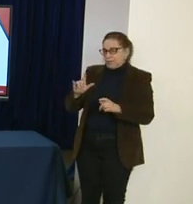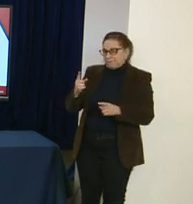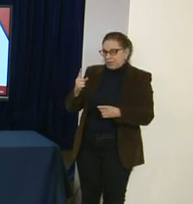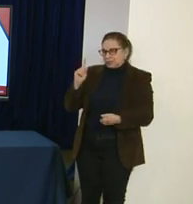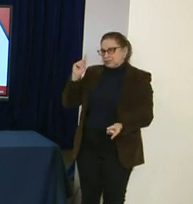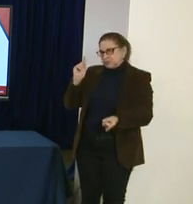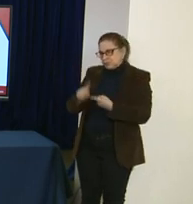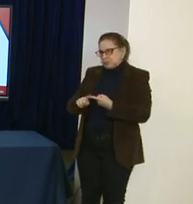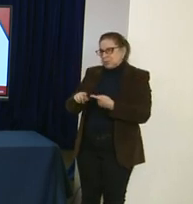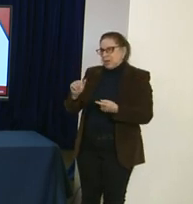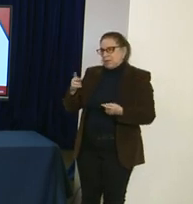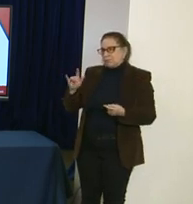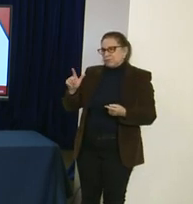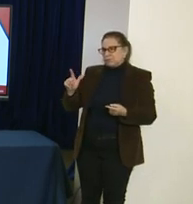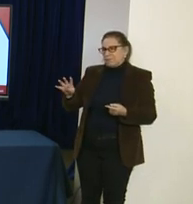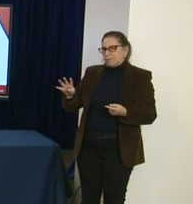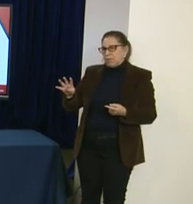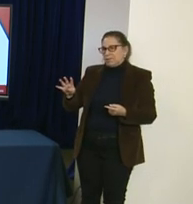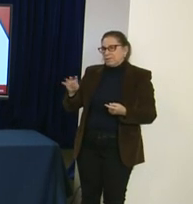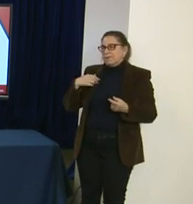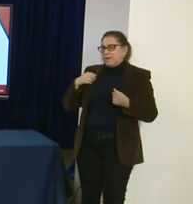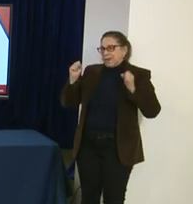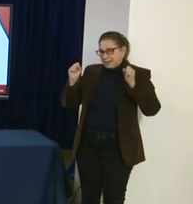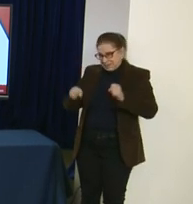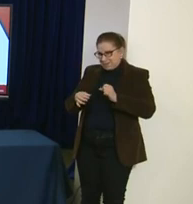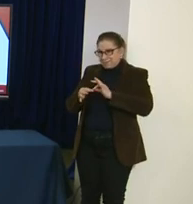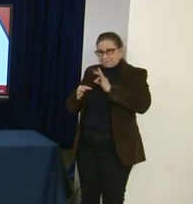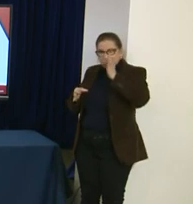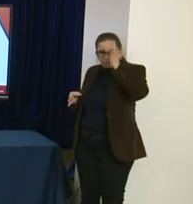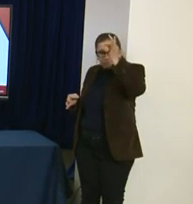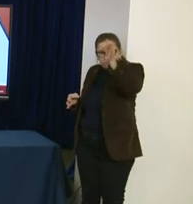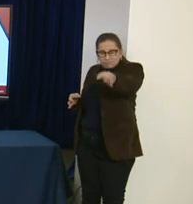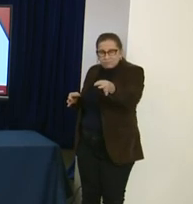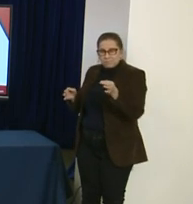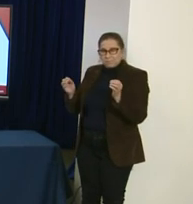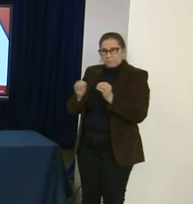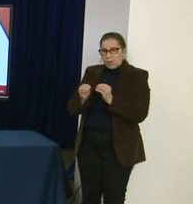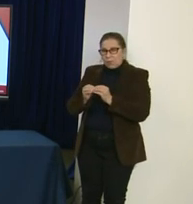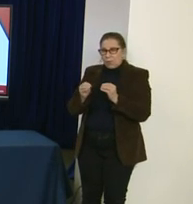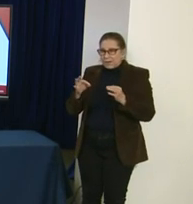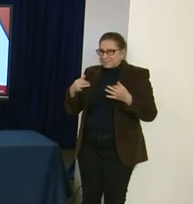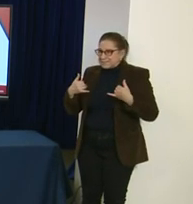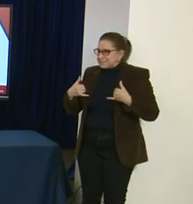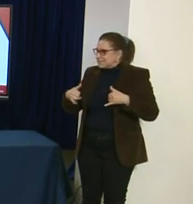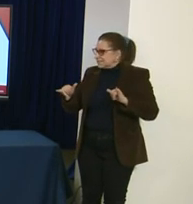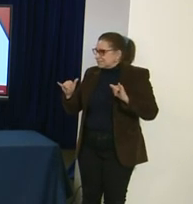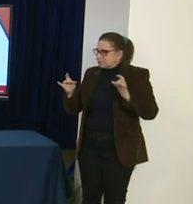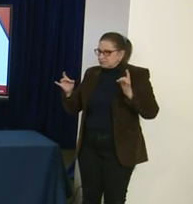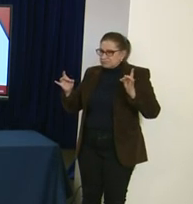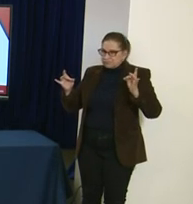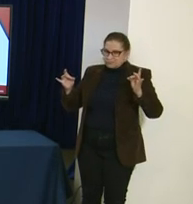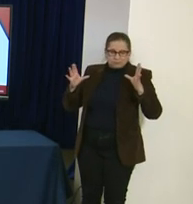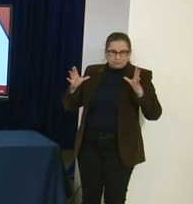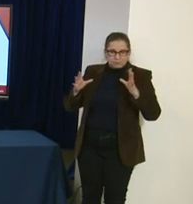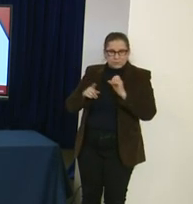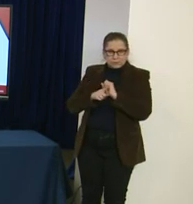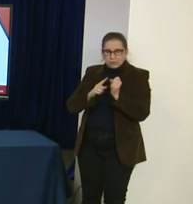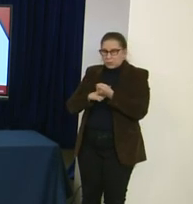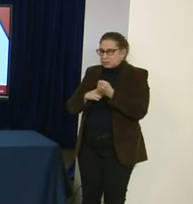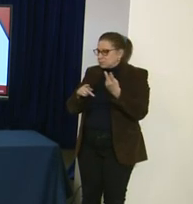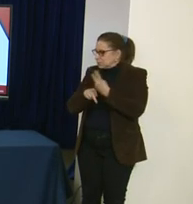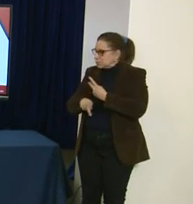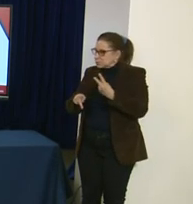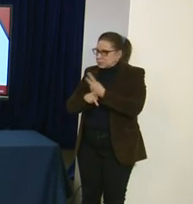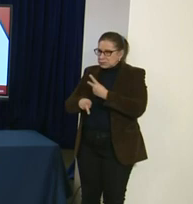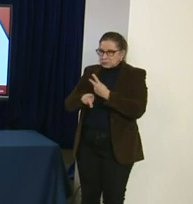the conditions on the ground say we must. Part of that public health emergency